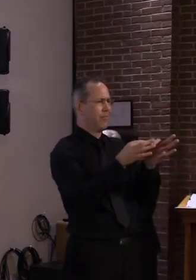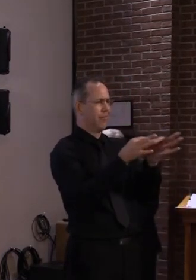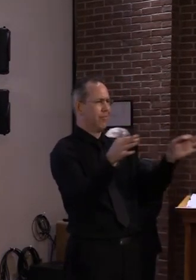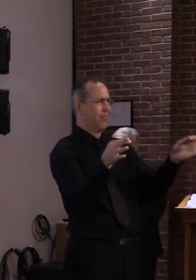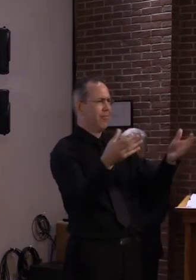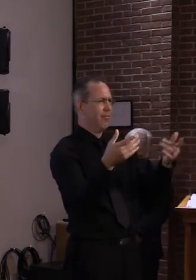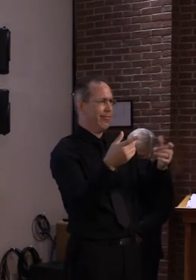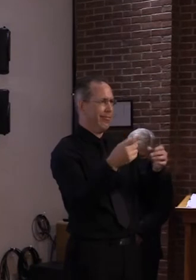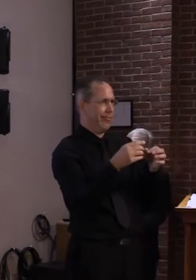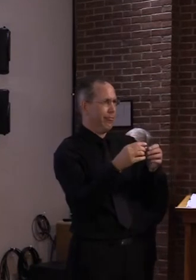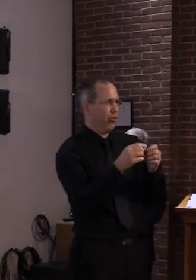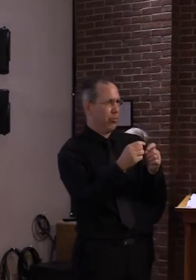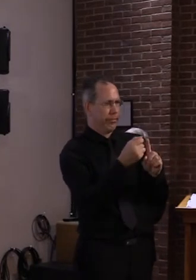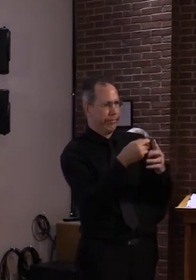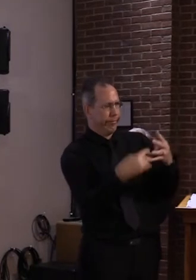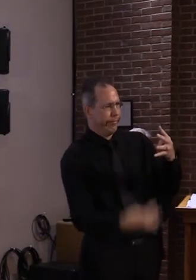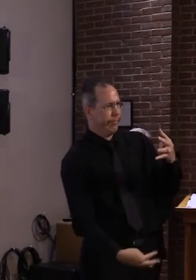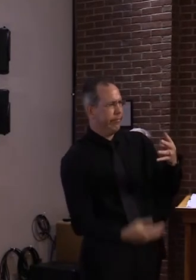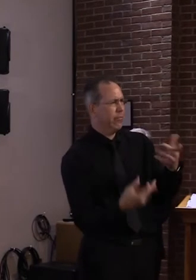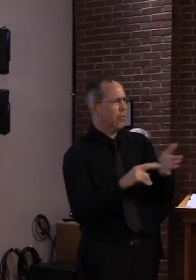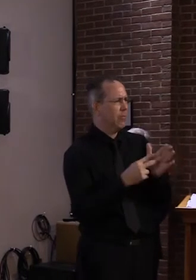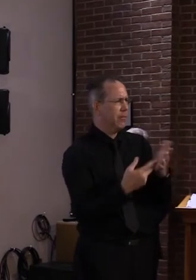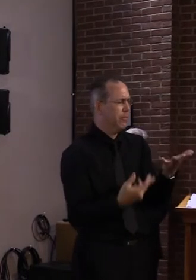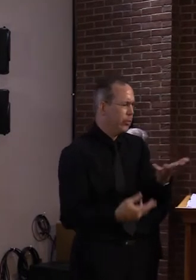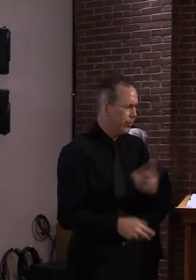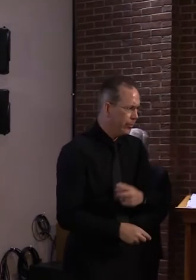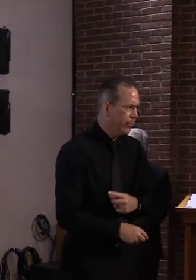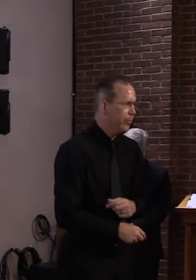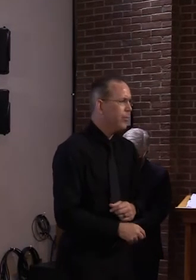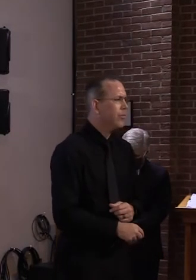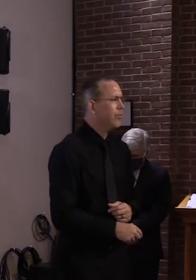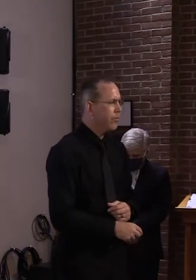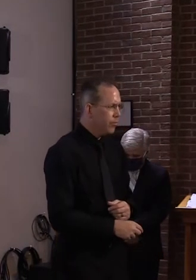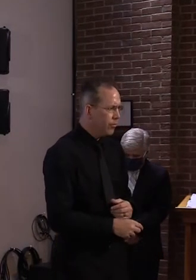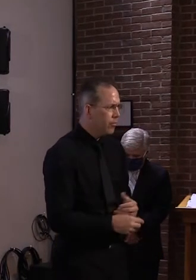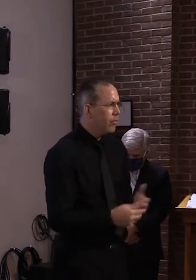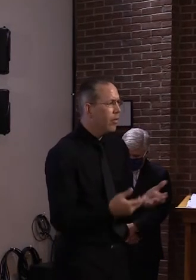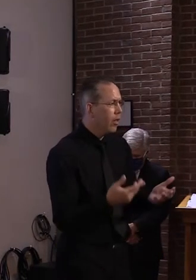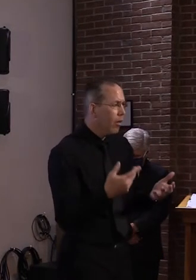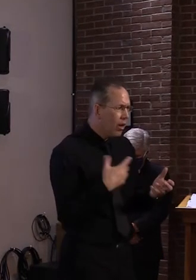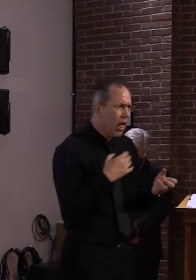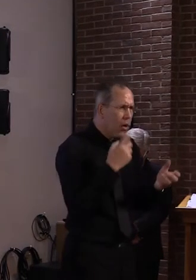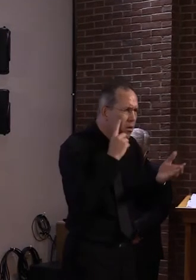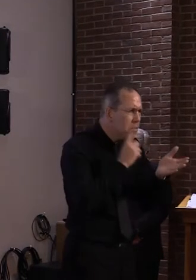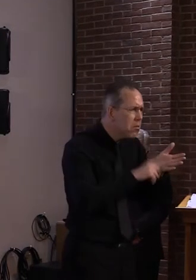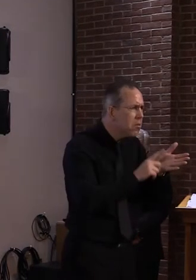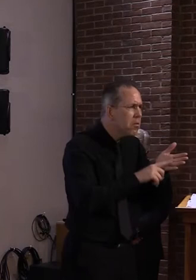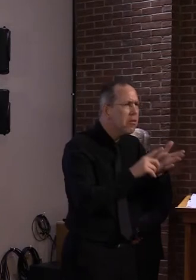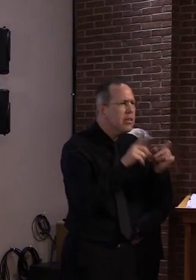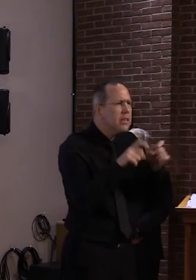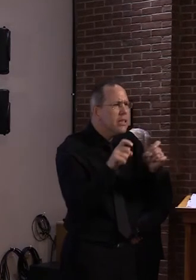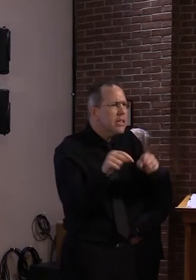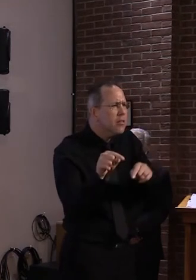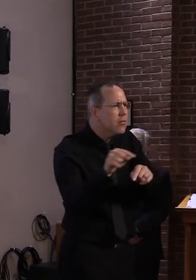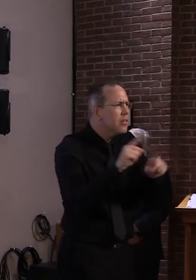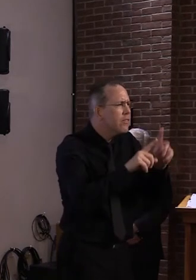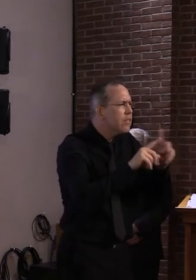the staff that interact with patients to be affected by COVID.